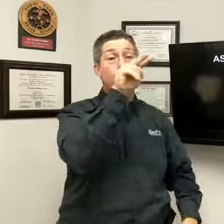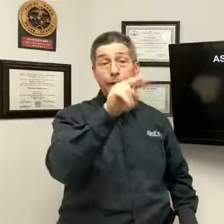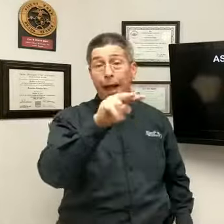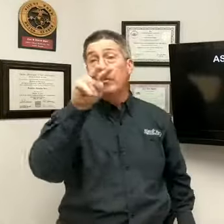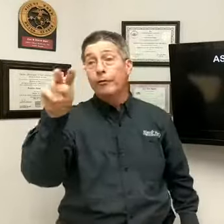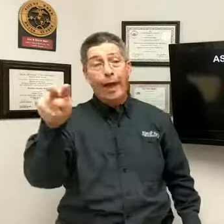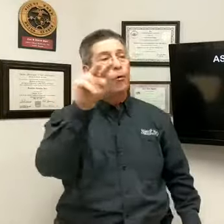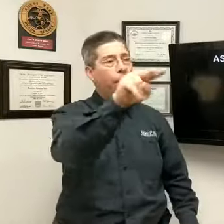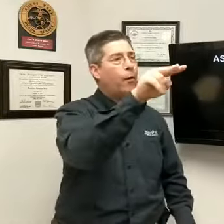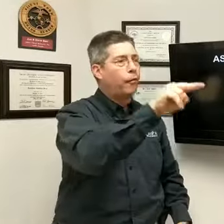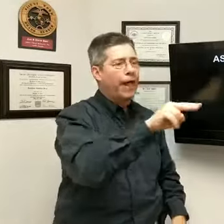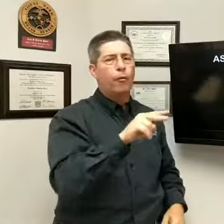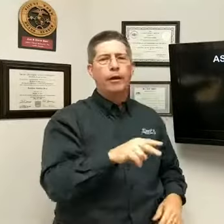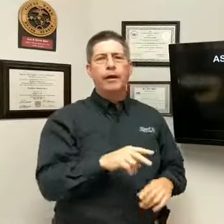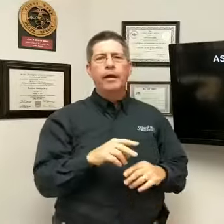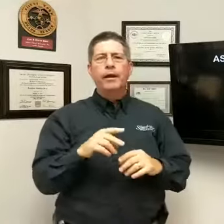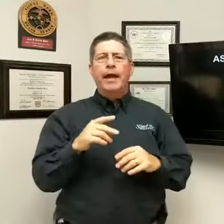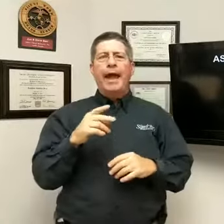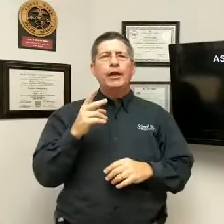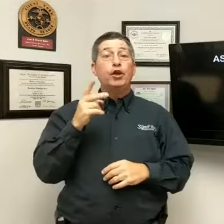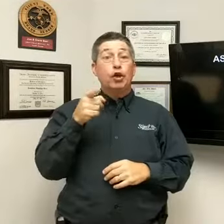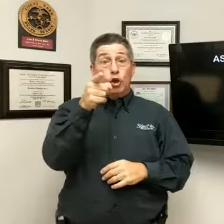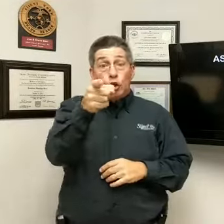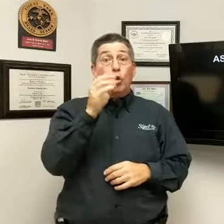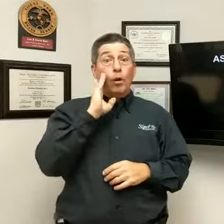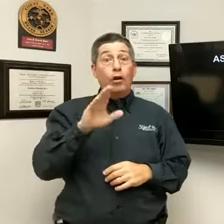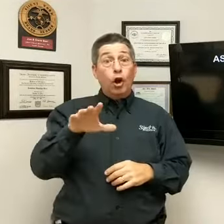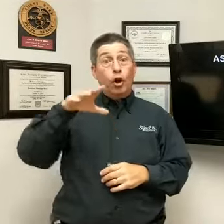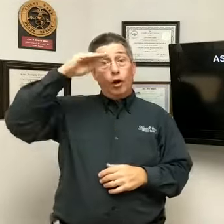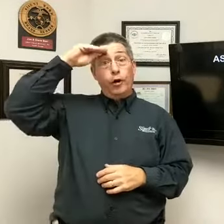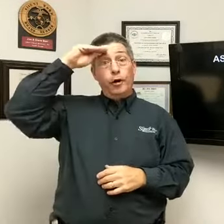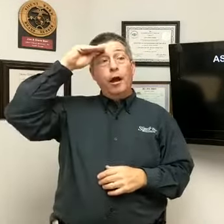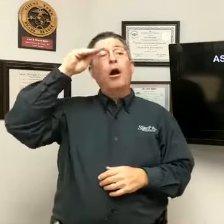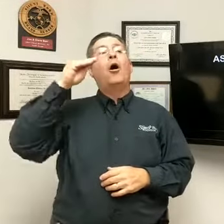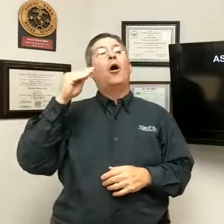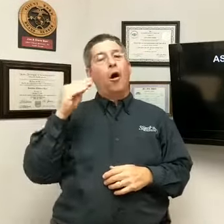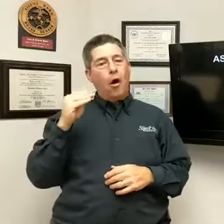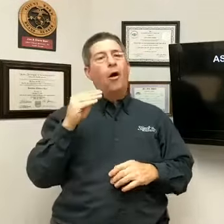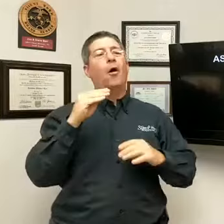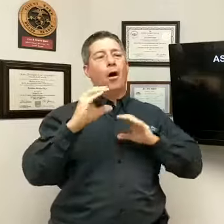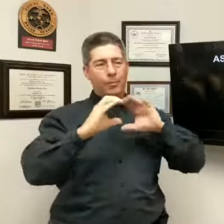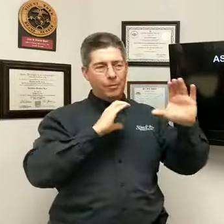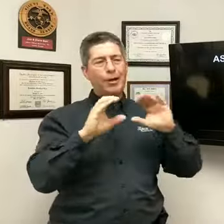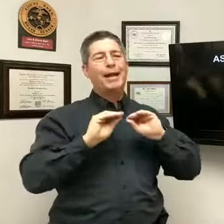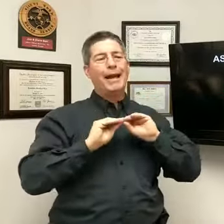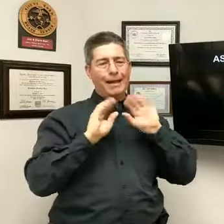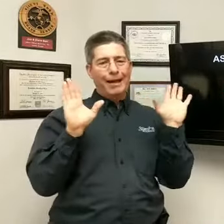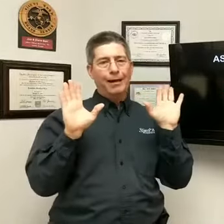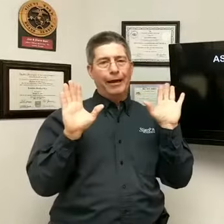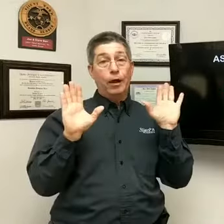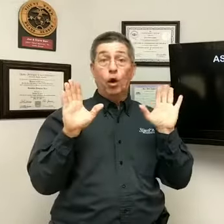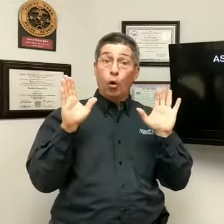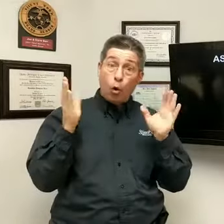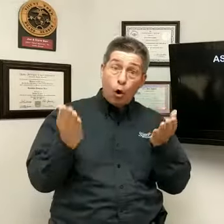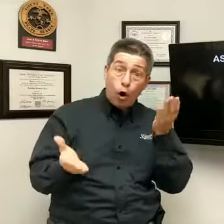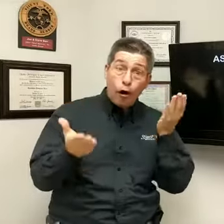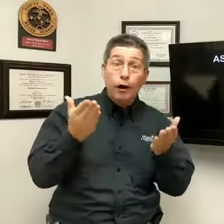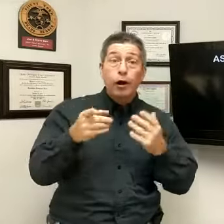that one, that one, that one, that one. And you will learn, oh, I'm communicating clearly. Or you